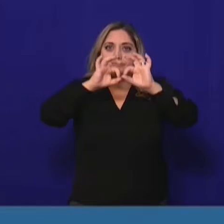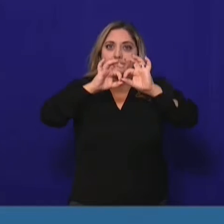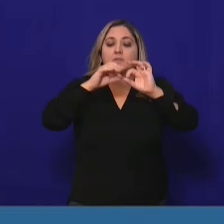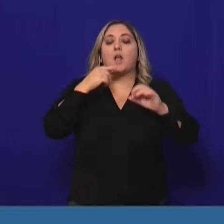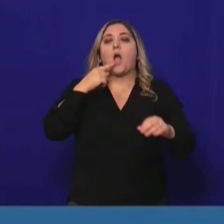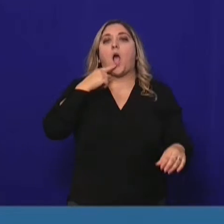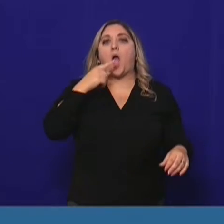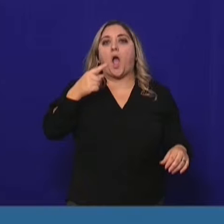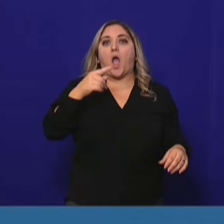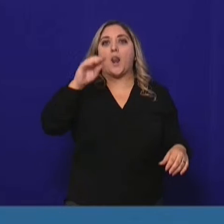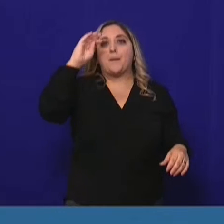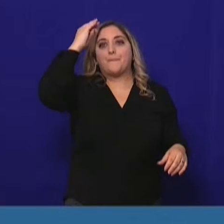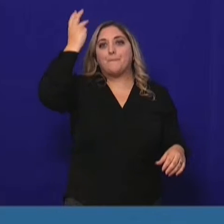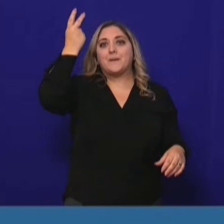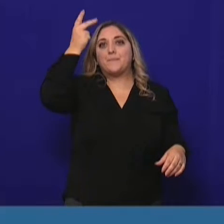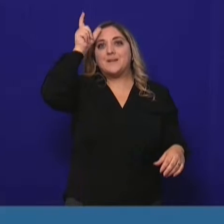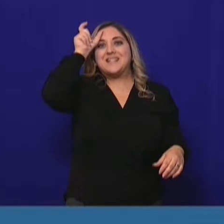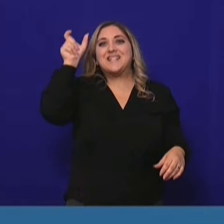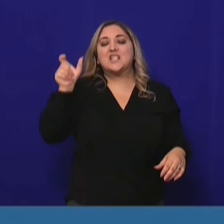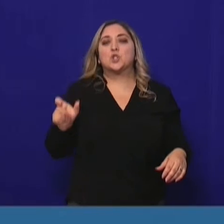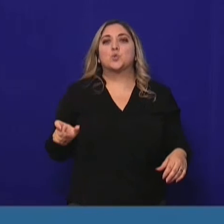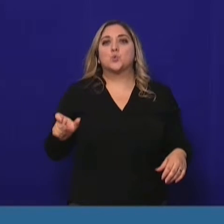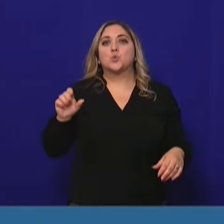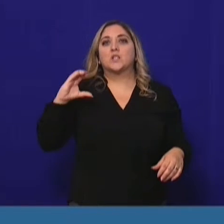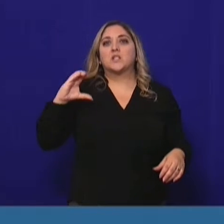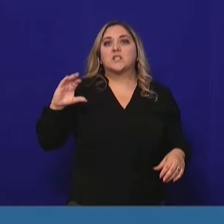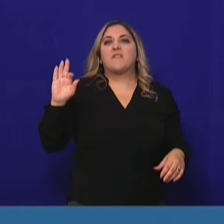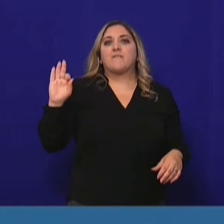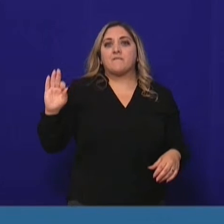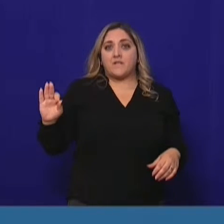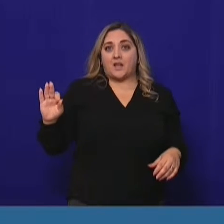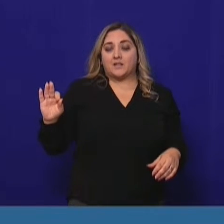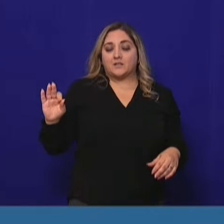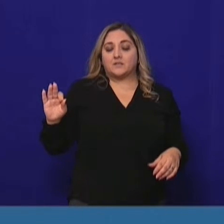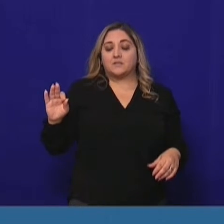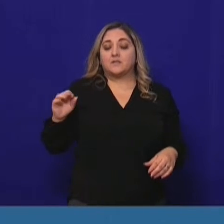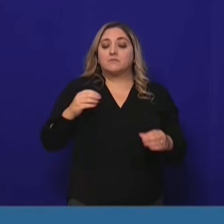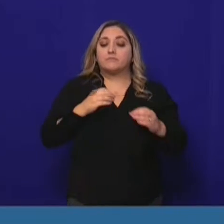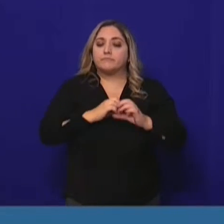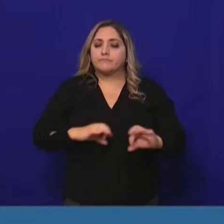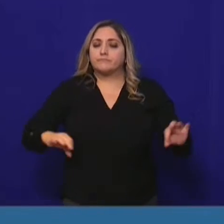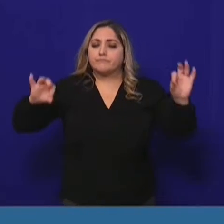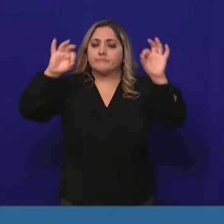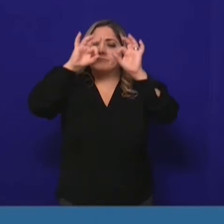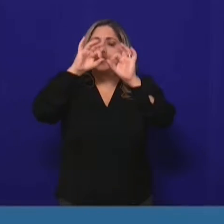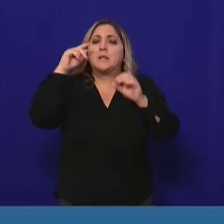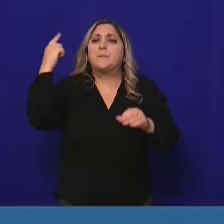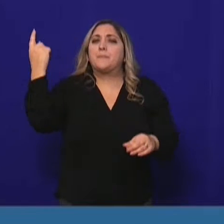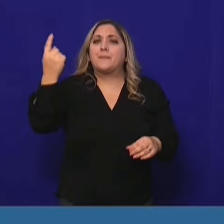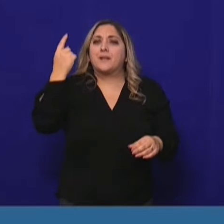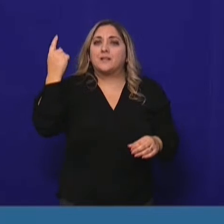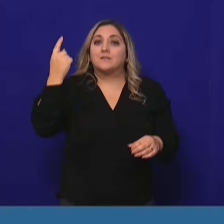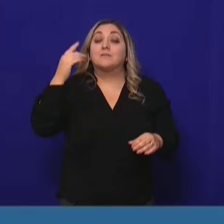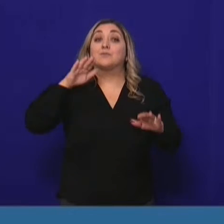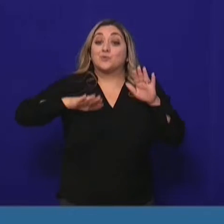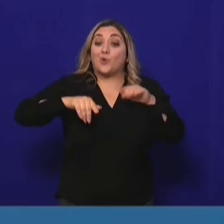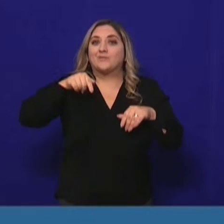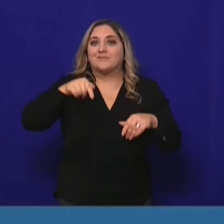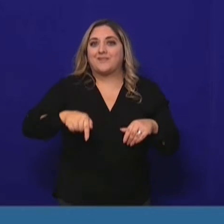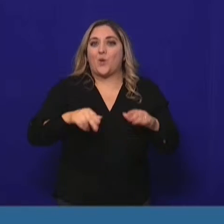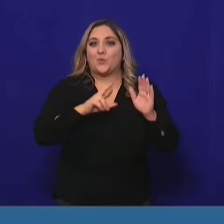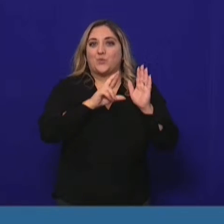imħabbar ukoll mid-Deputat Prim Ministru nhar it-tnejn li għadda fil-Parlament, il-prioritization tagħna kien ibbażat fuq dawn